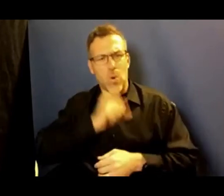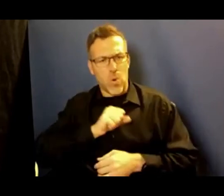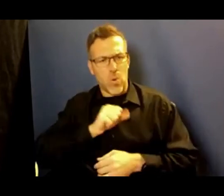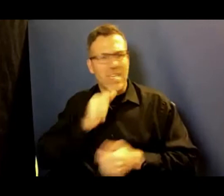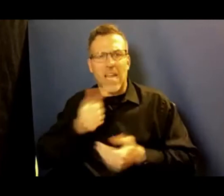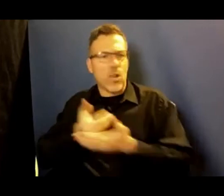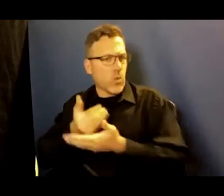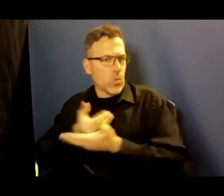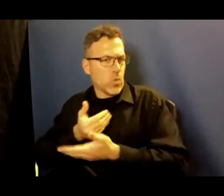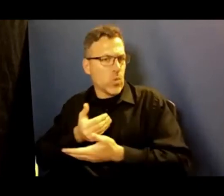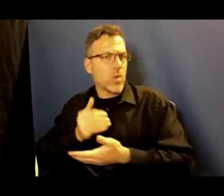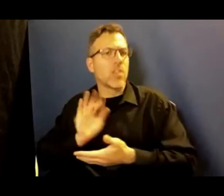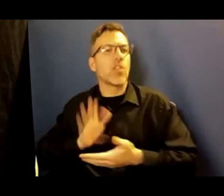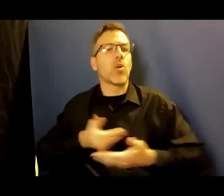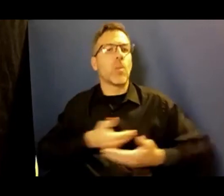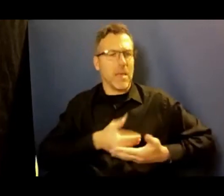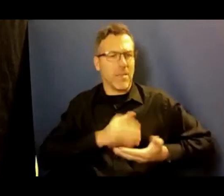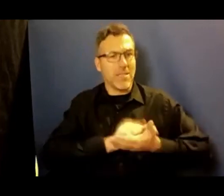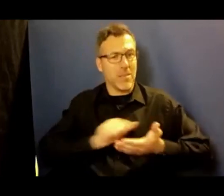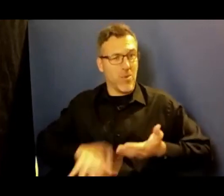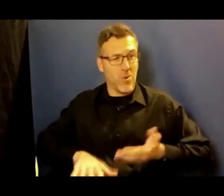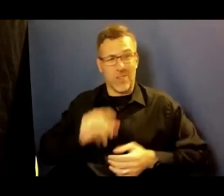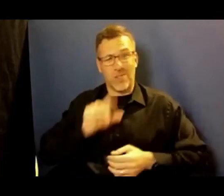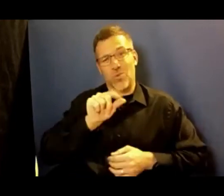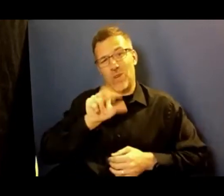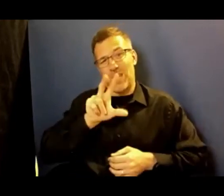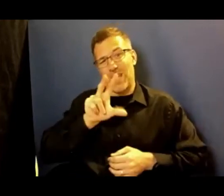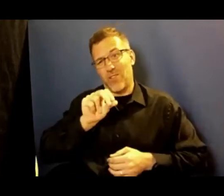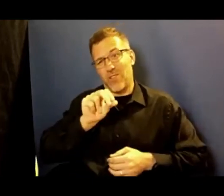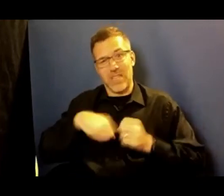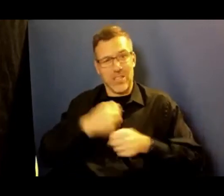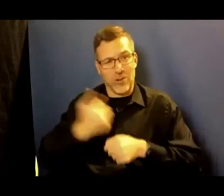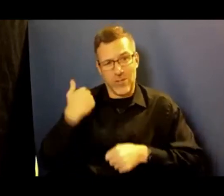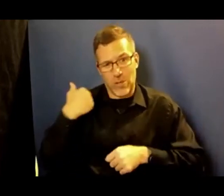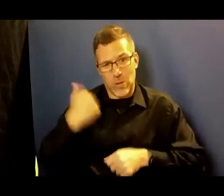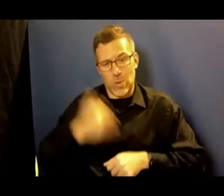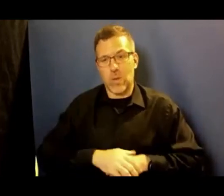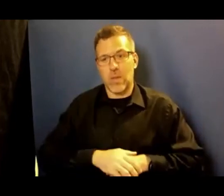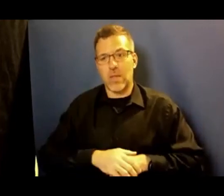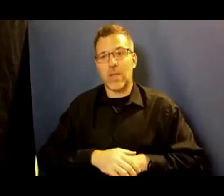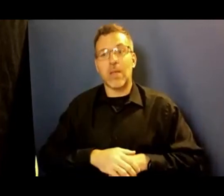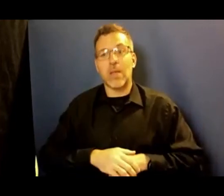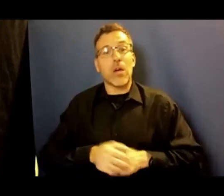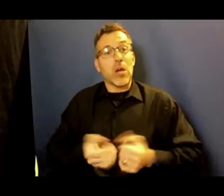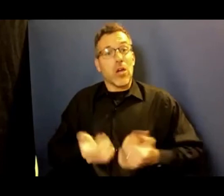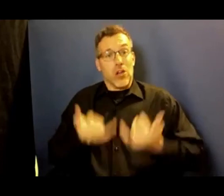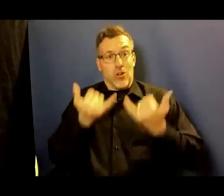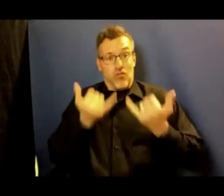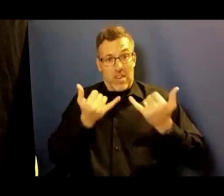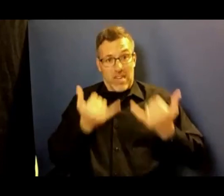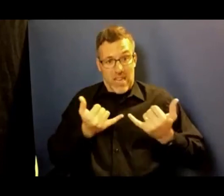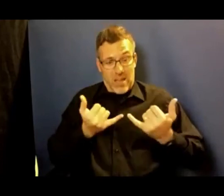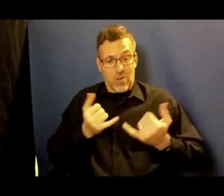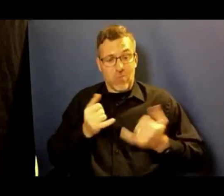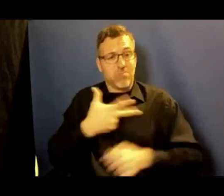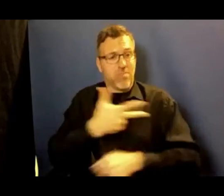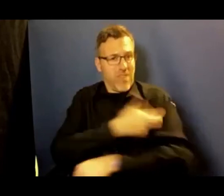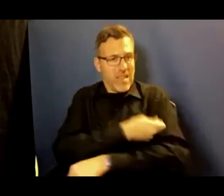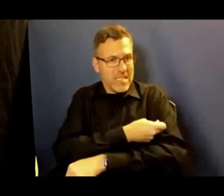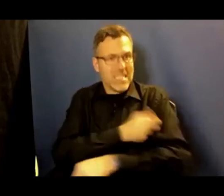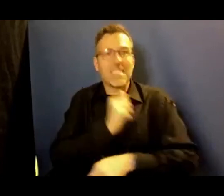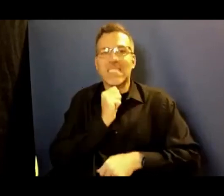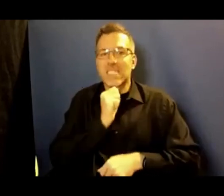fetuses. The current messenger RNA vaccines are not developed or made in those cells, but some of the